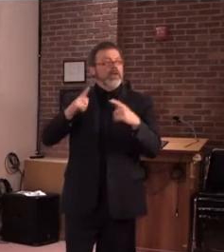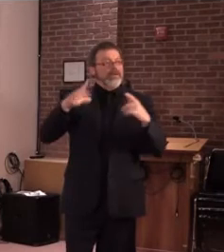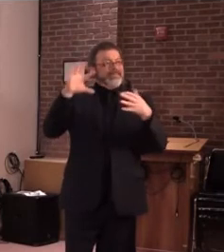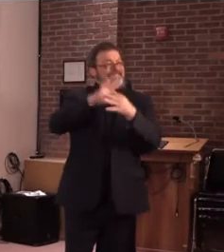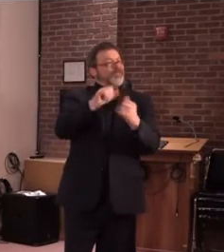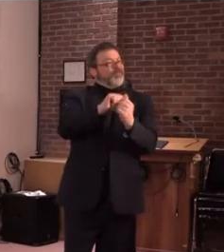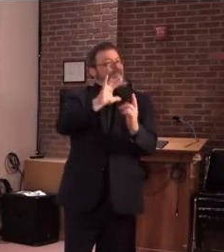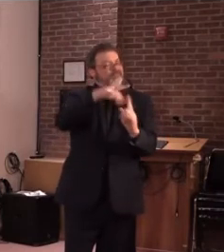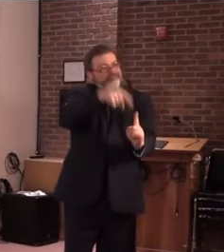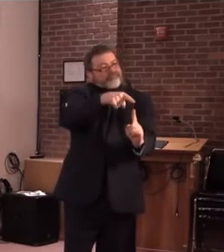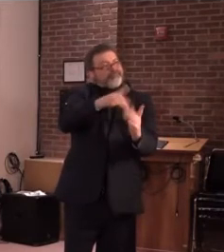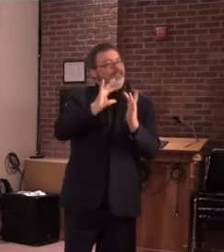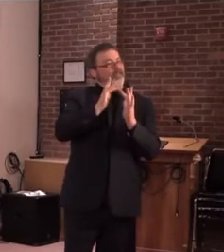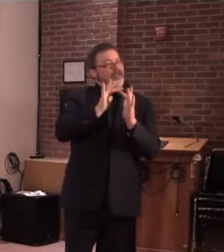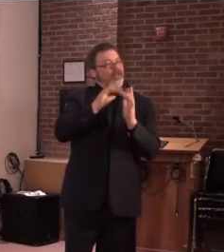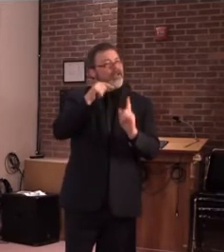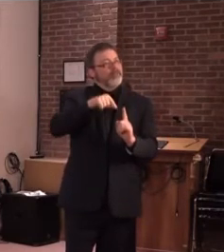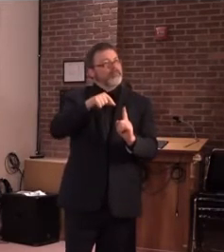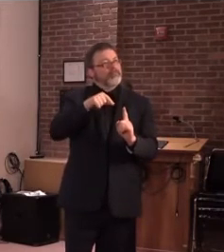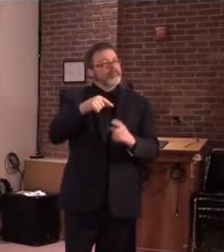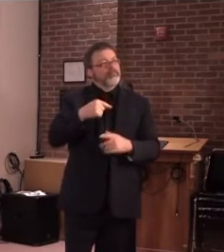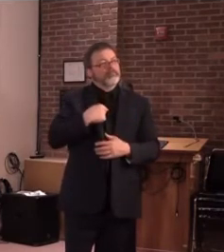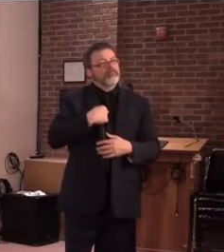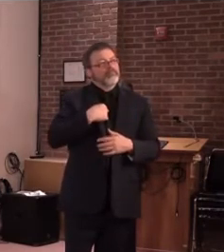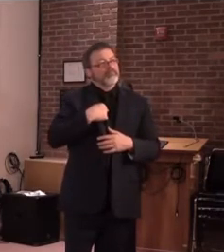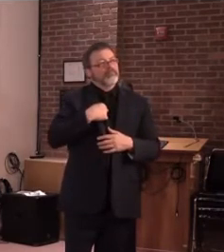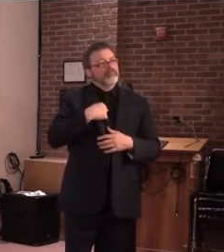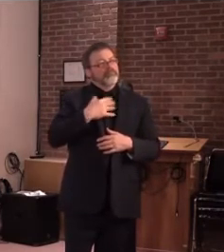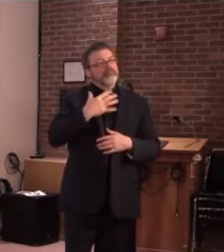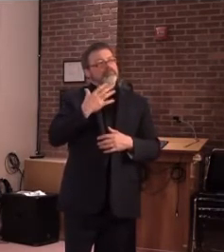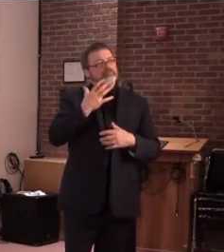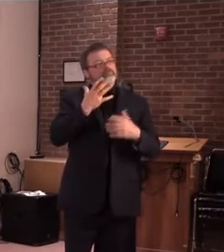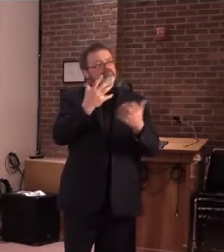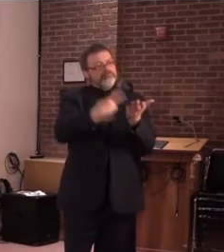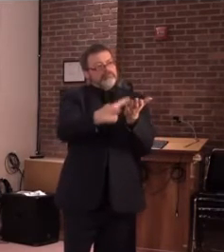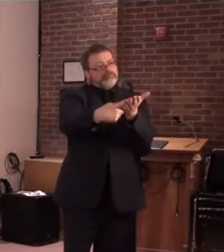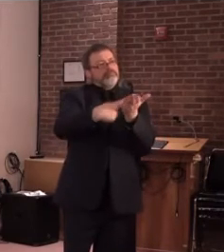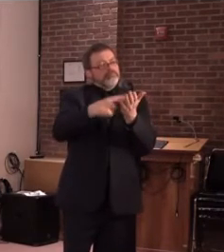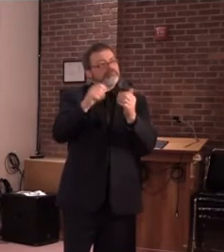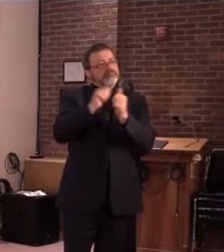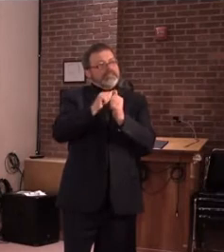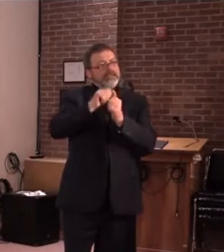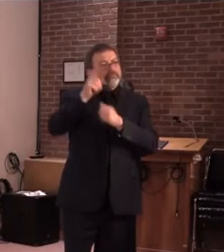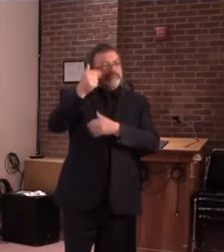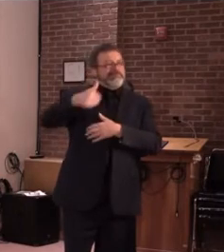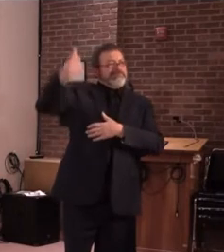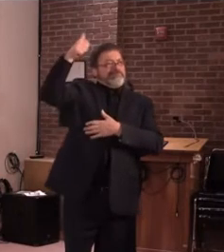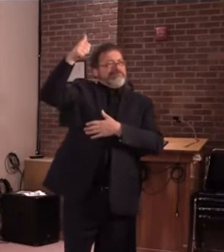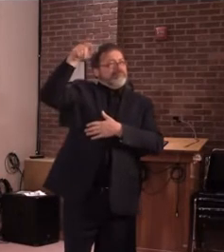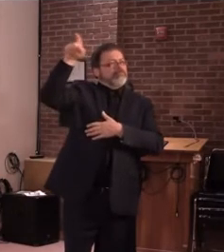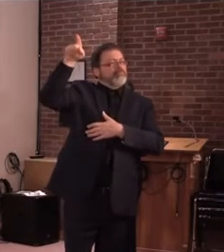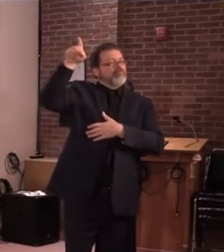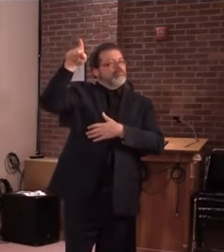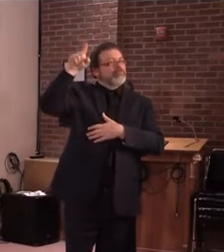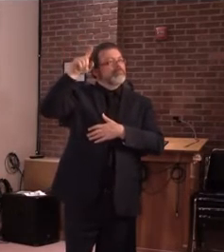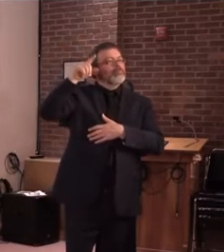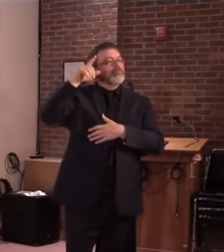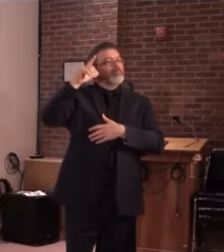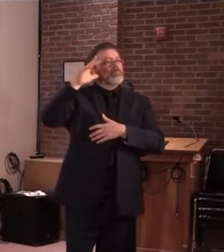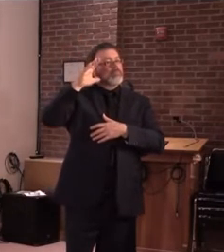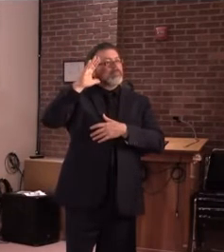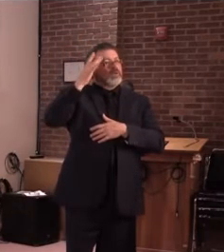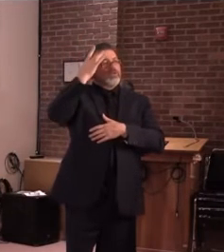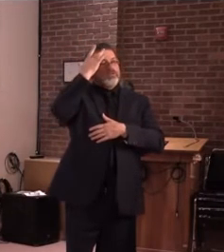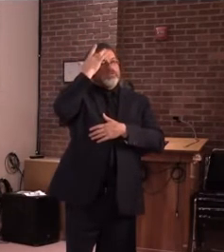power company executive when they rolled out the smart meters a few years ago, and we were practically promised fiber optic, you